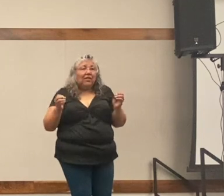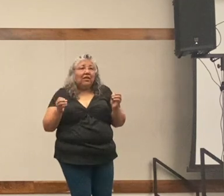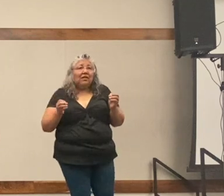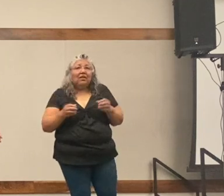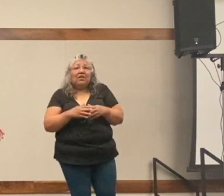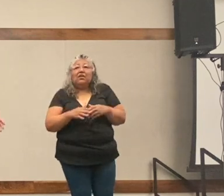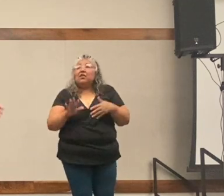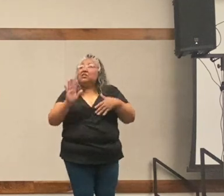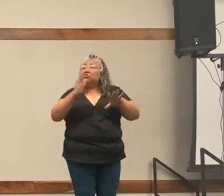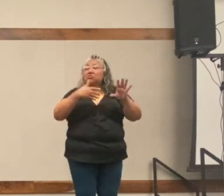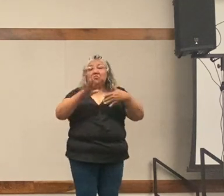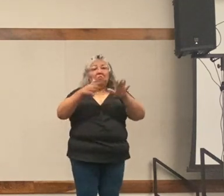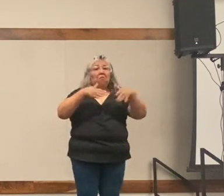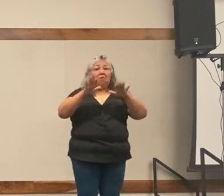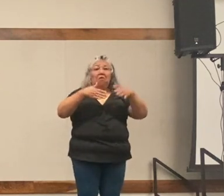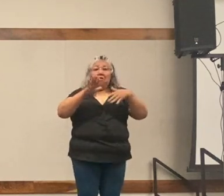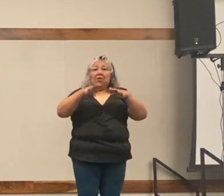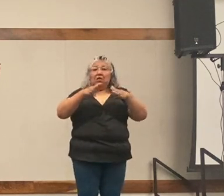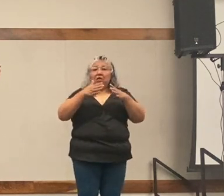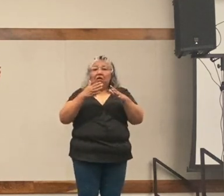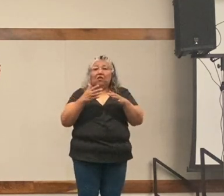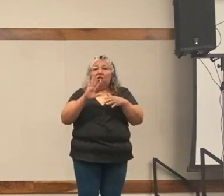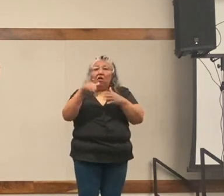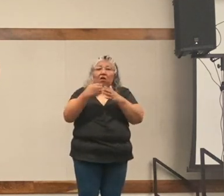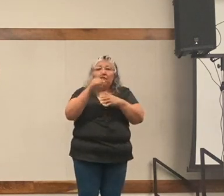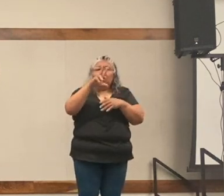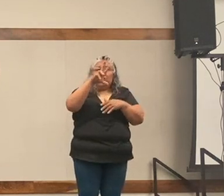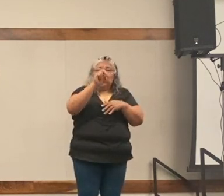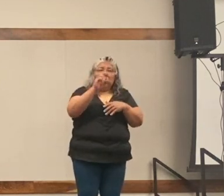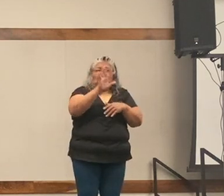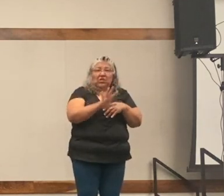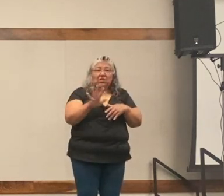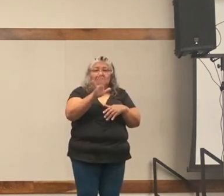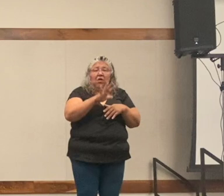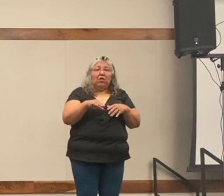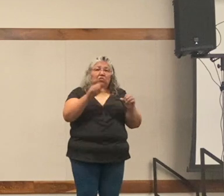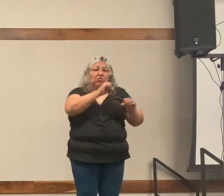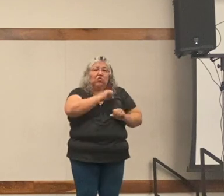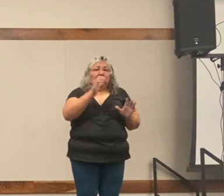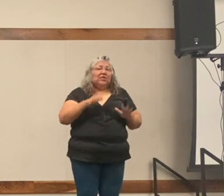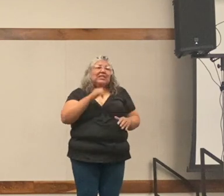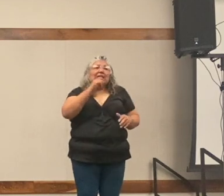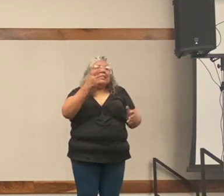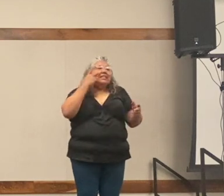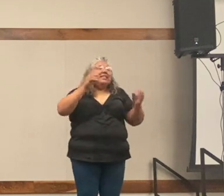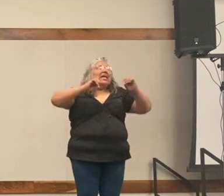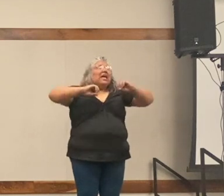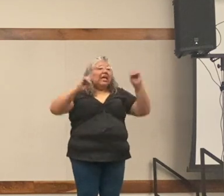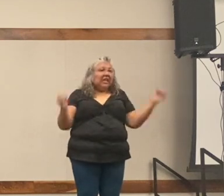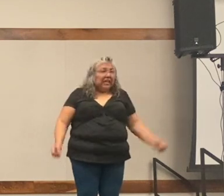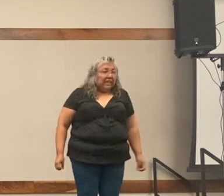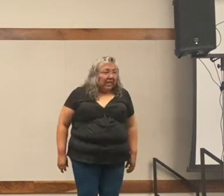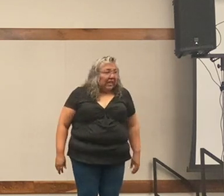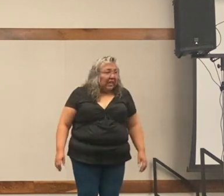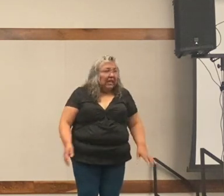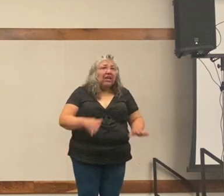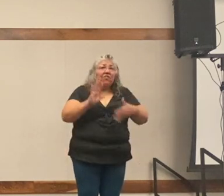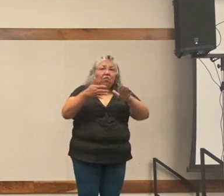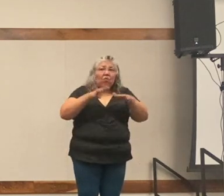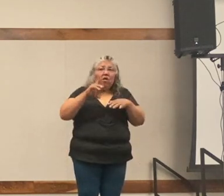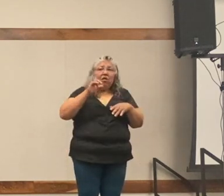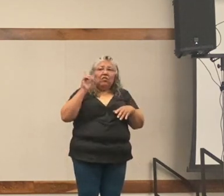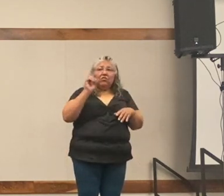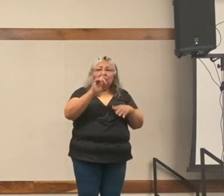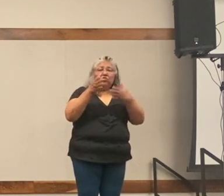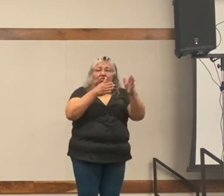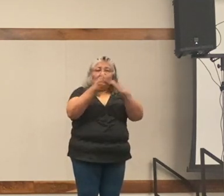he's just walking past these 30-some-odd soldiers. They didn't see a thing. And then they walk down the